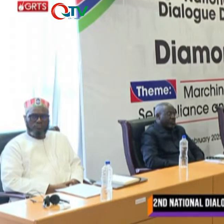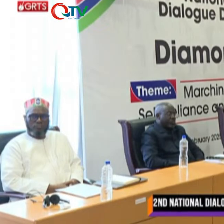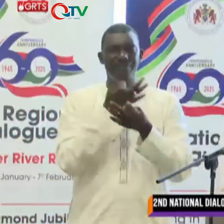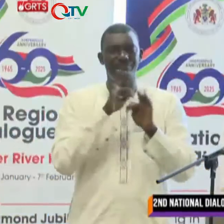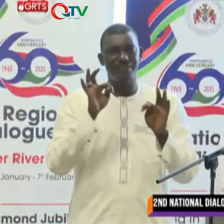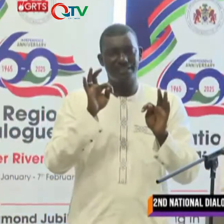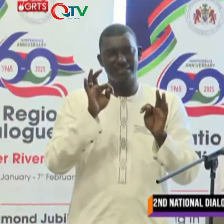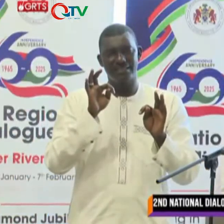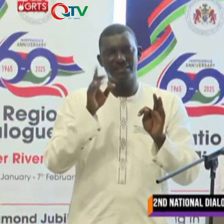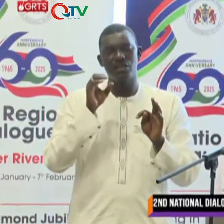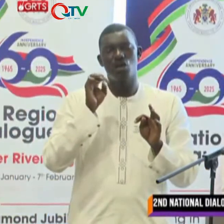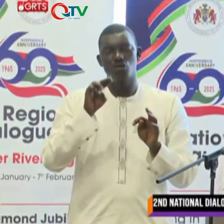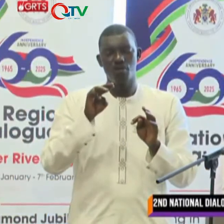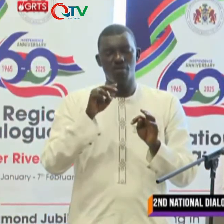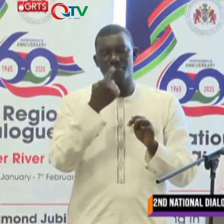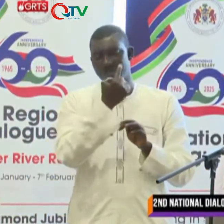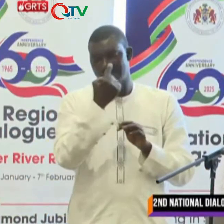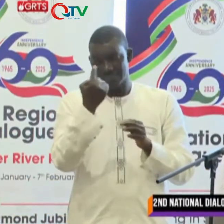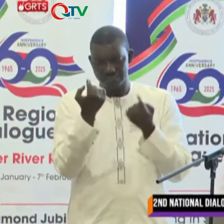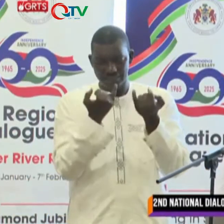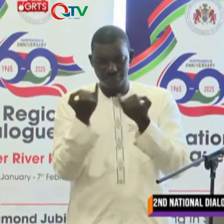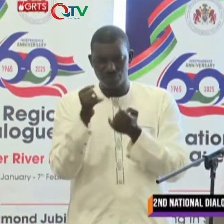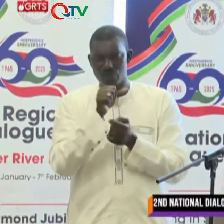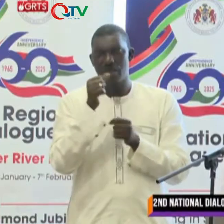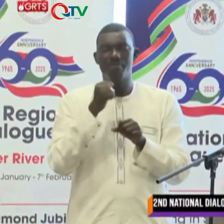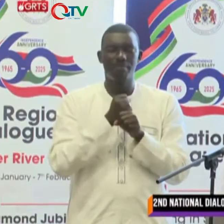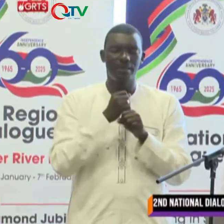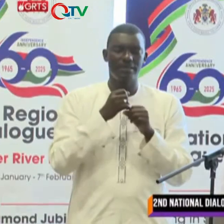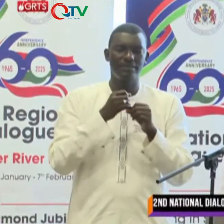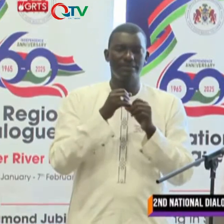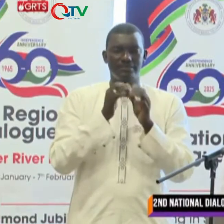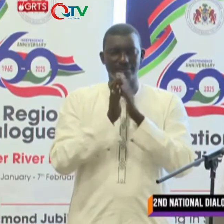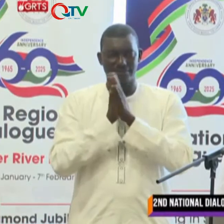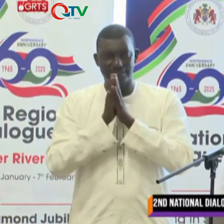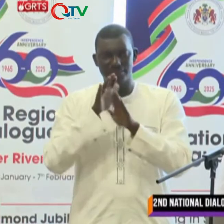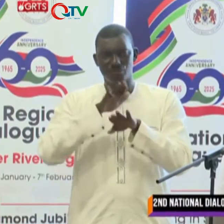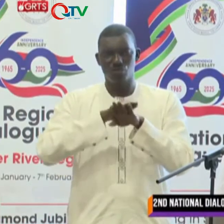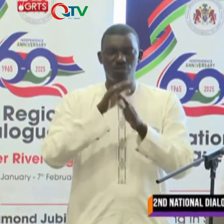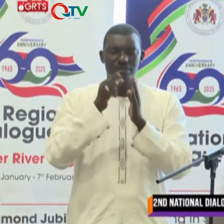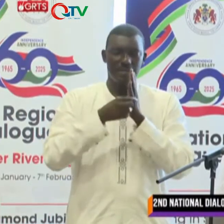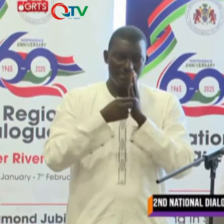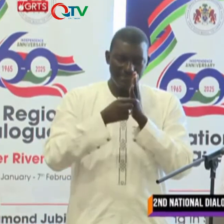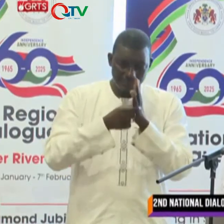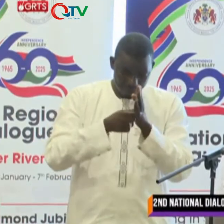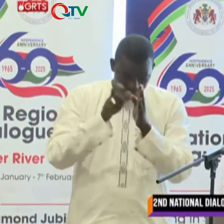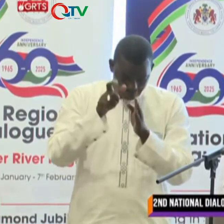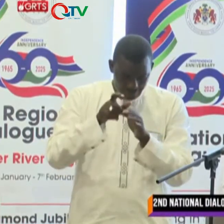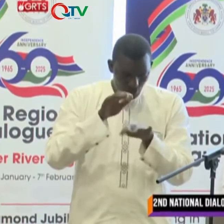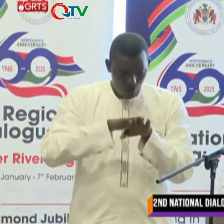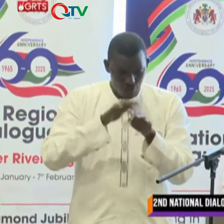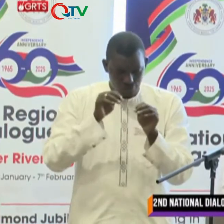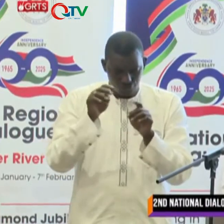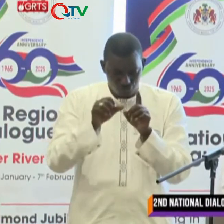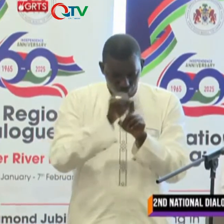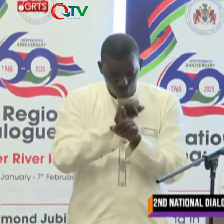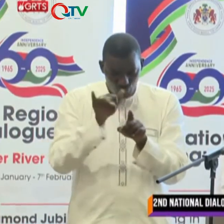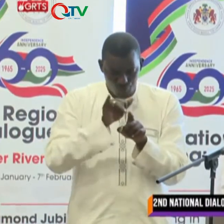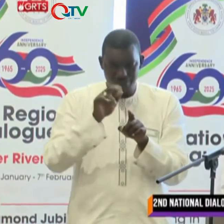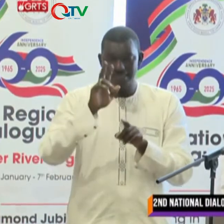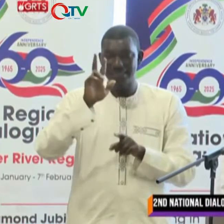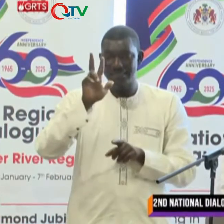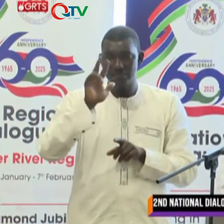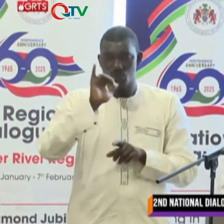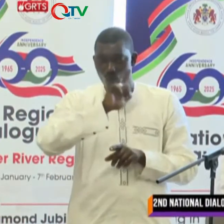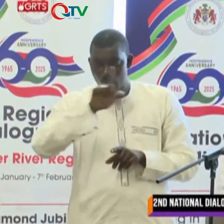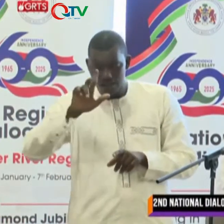individuals, and which places constraints on leaders on the extent to which the will of the